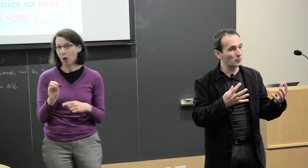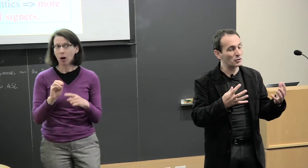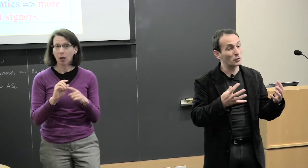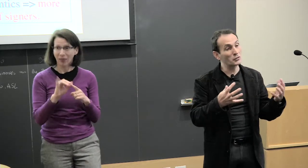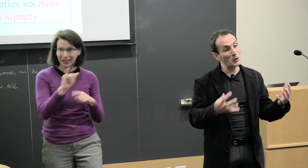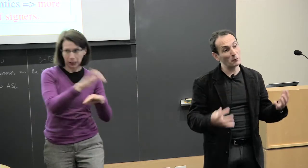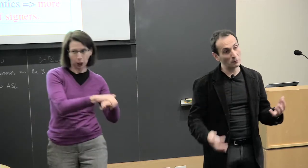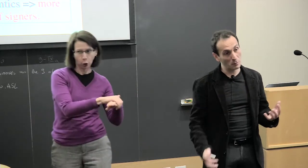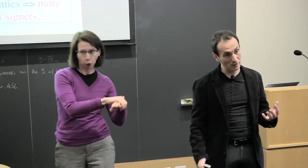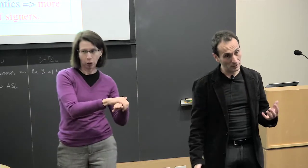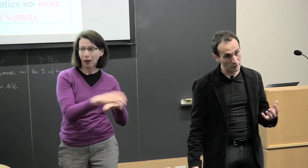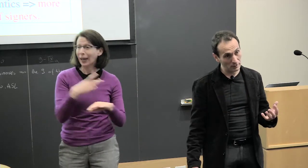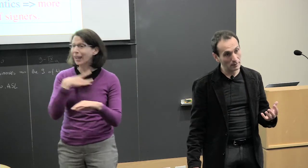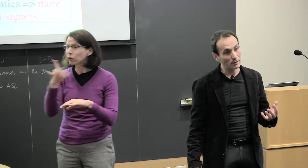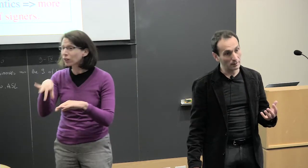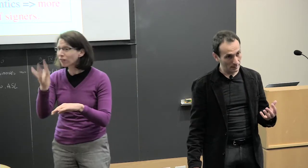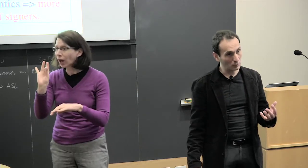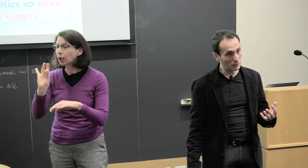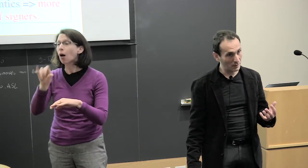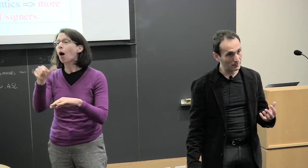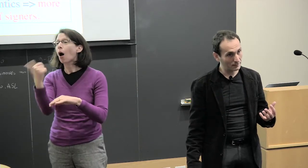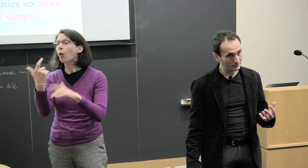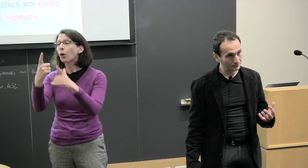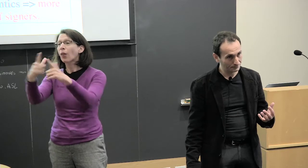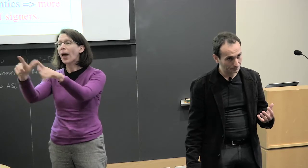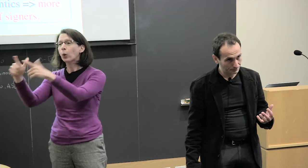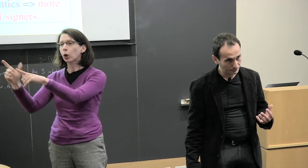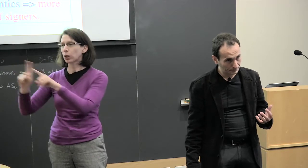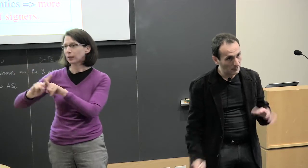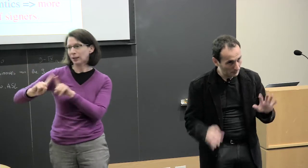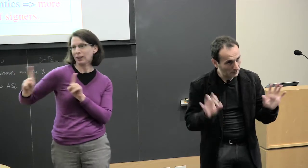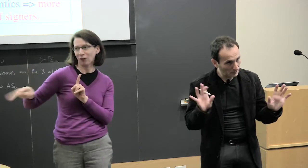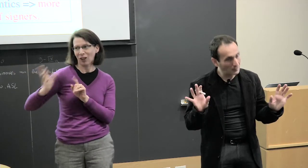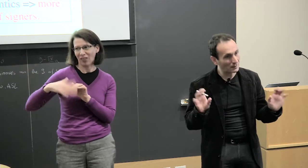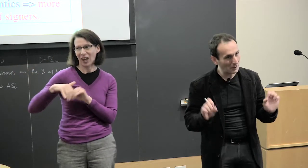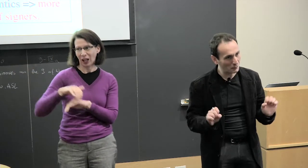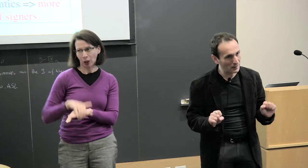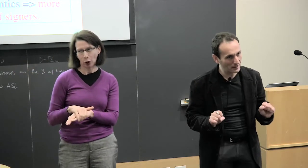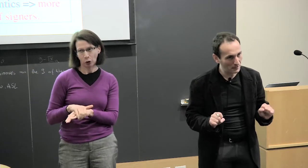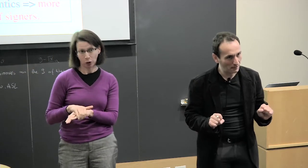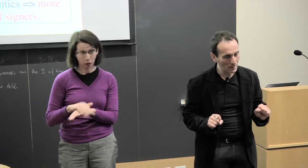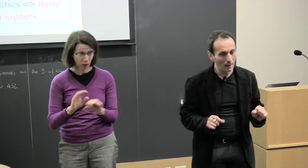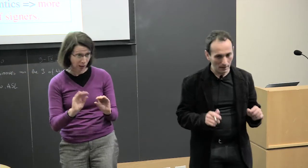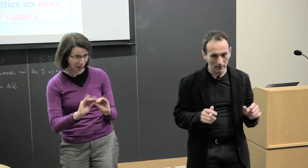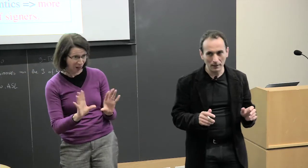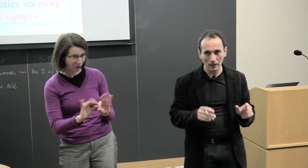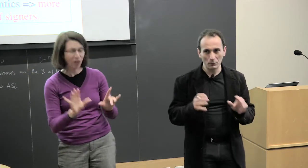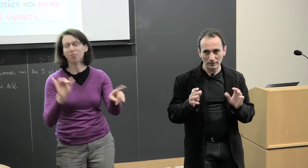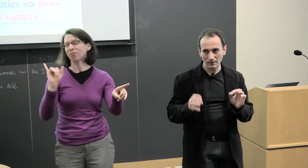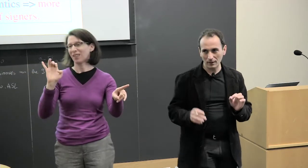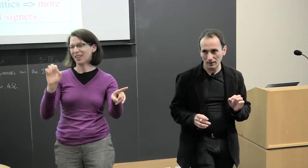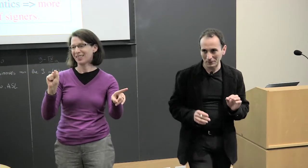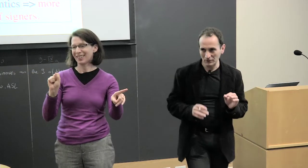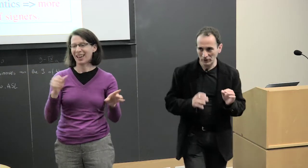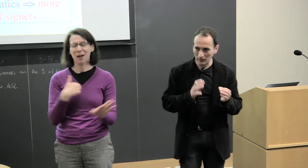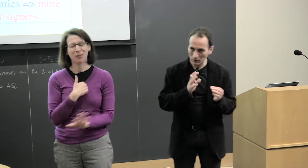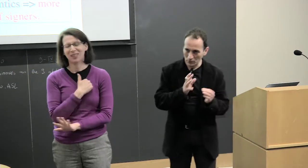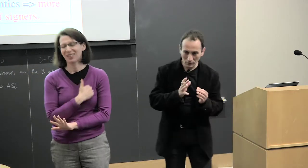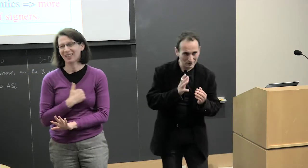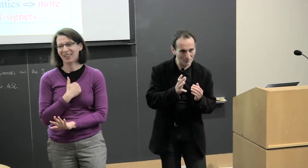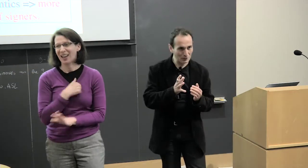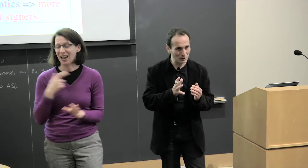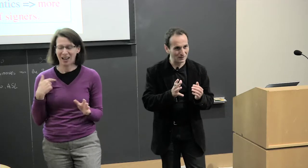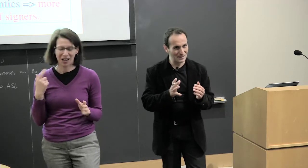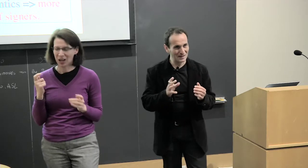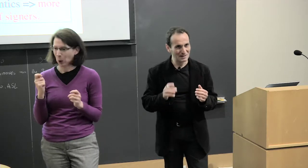other languages are different from English in that respect. Does that clarify? Yes, it does. I apologize, I was